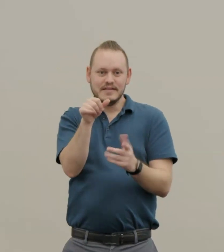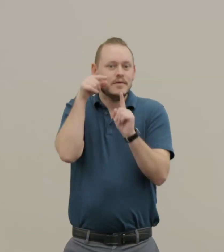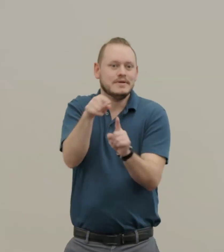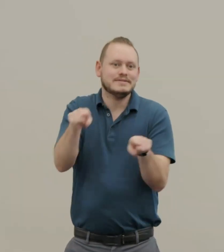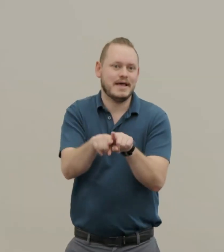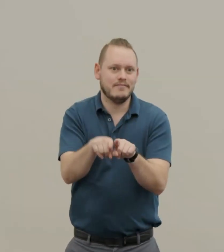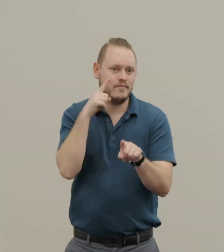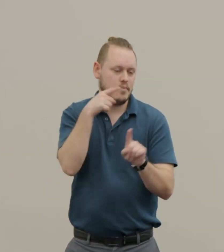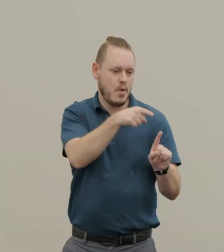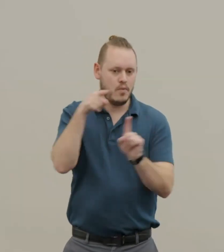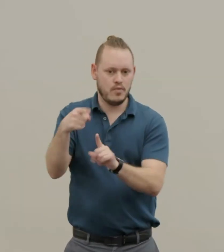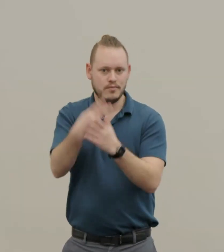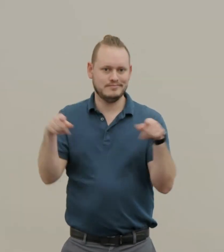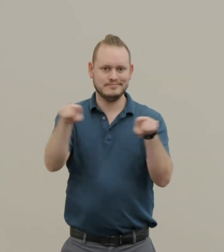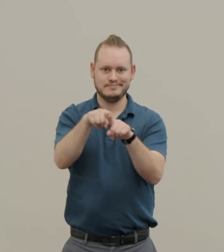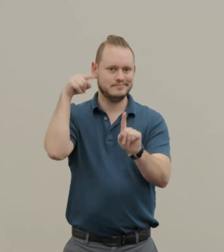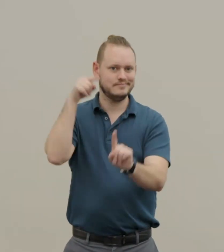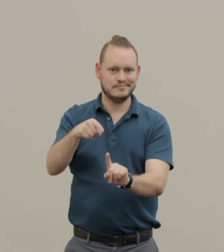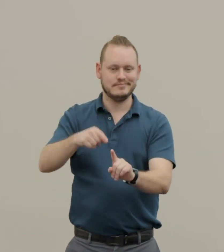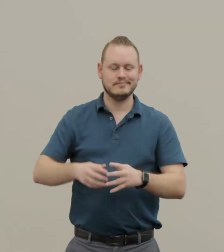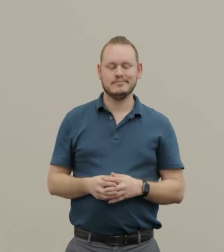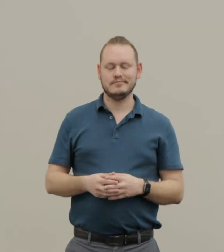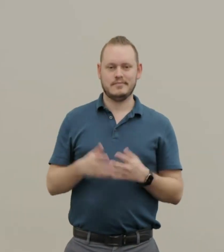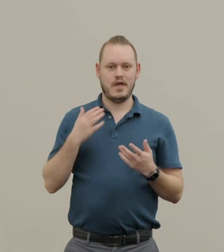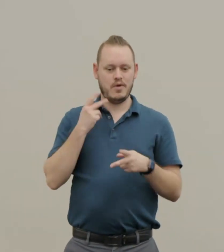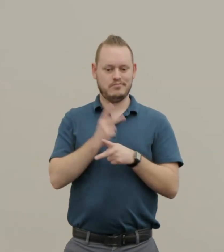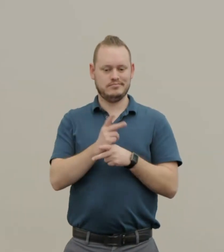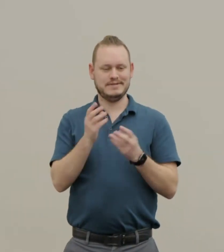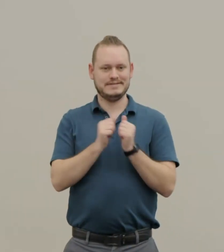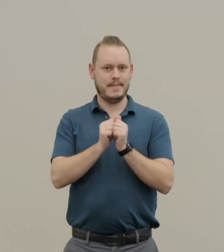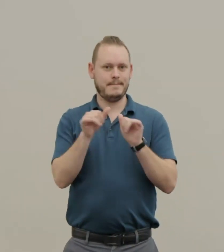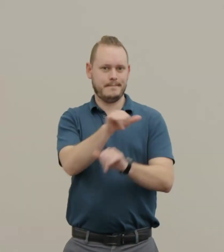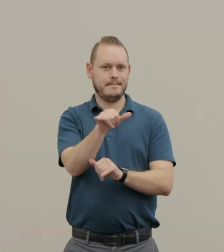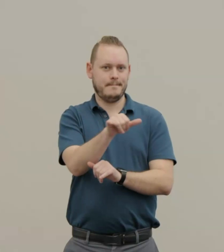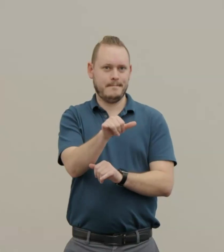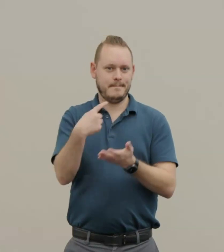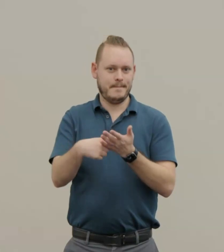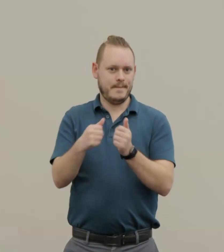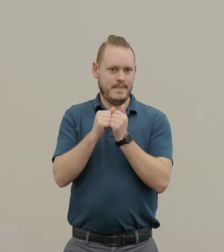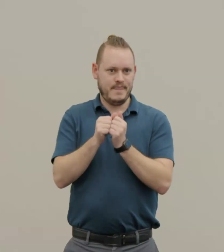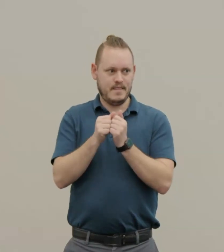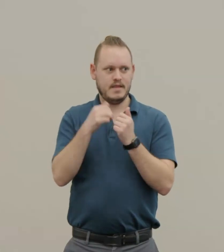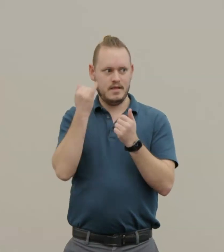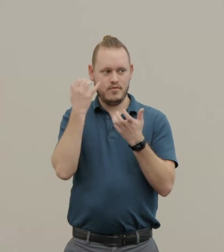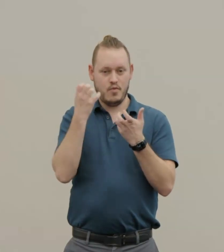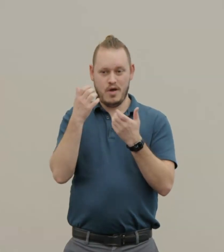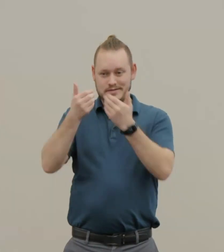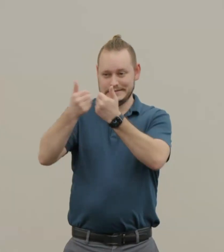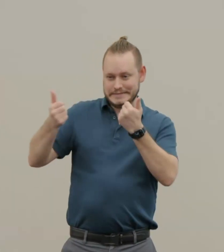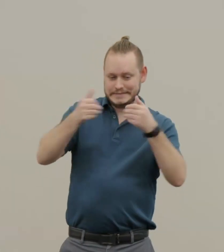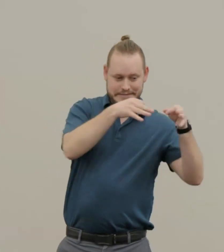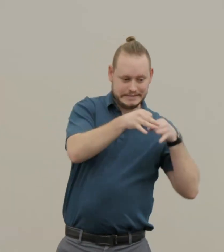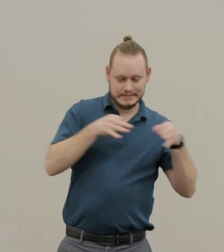same for both of them, that I want to treat them the same. So we're going to talk about them together. If you want to get into the detail